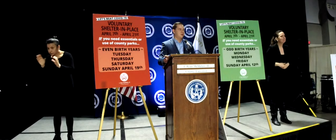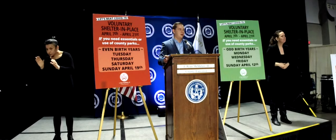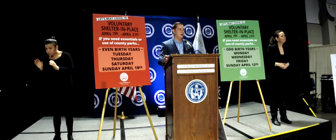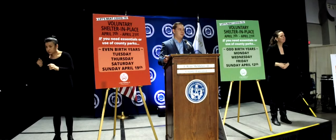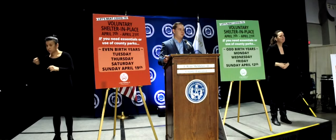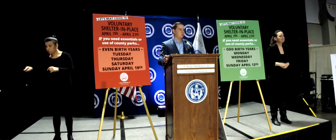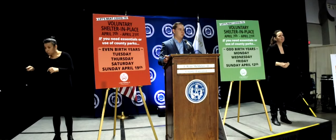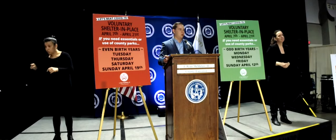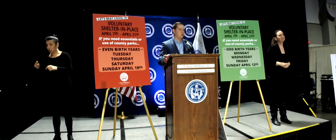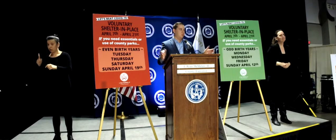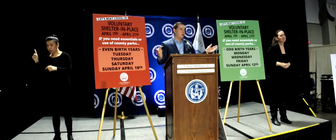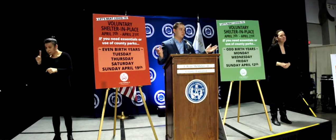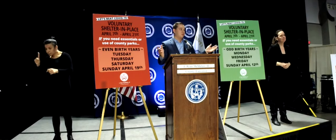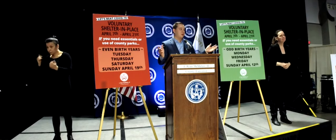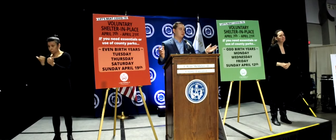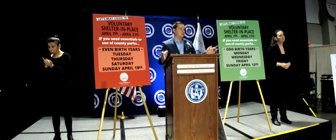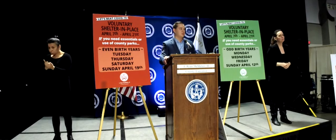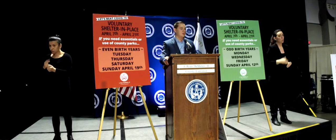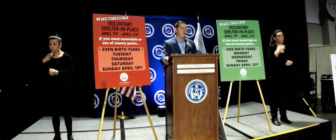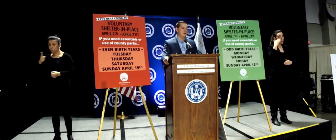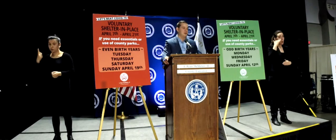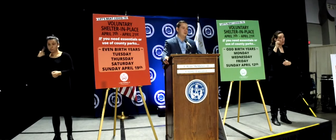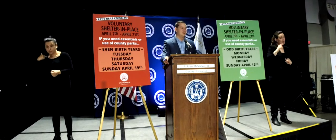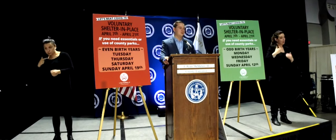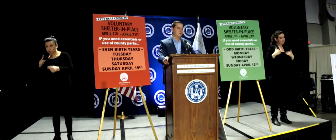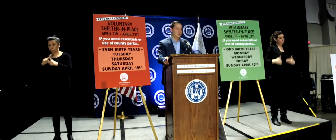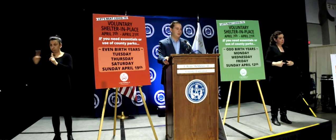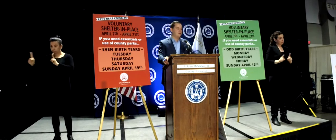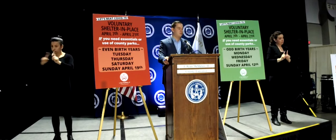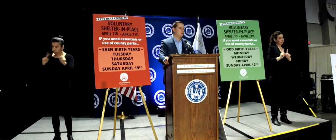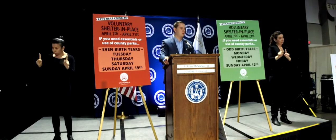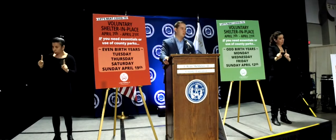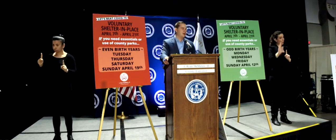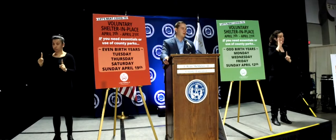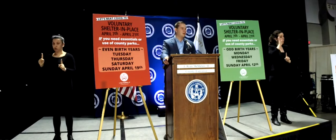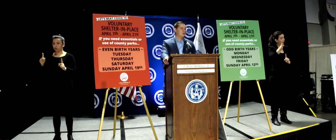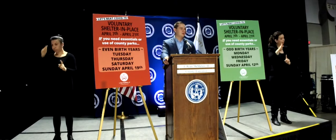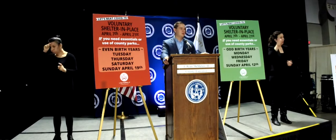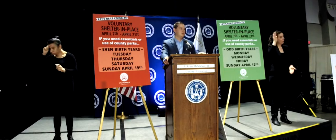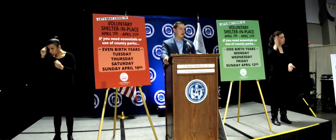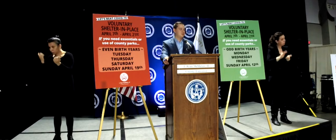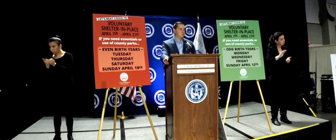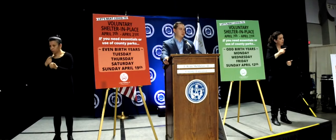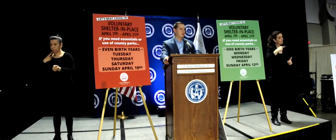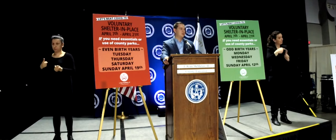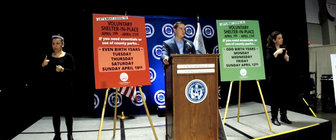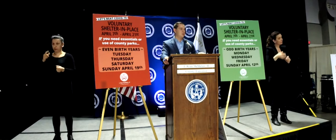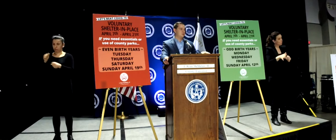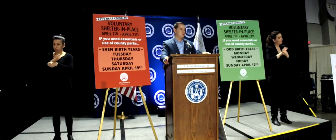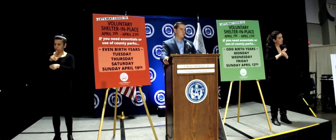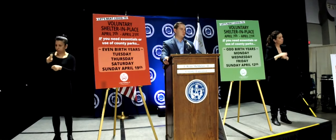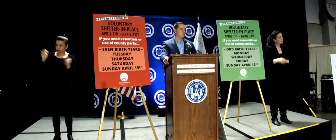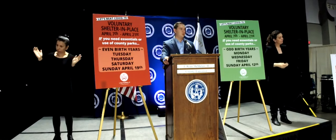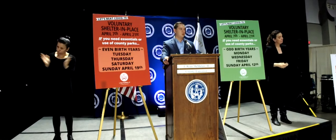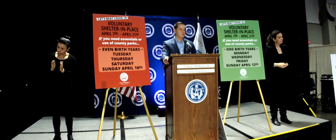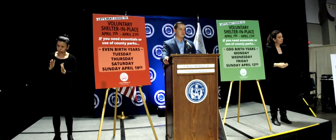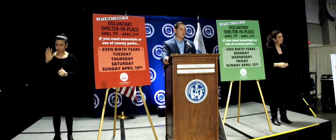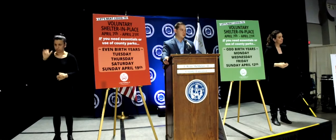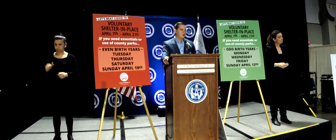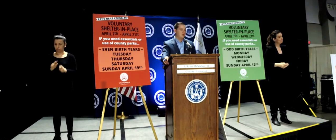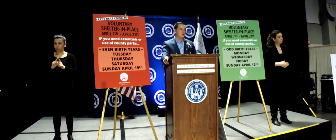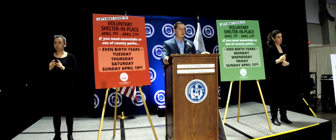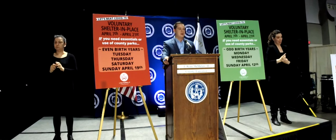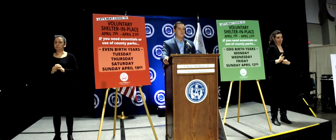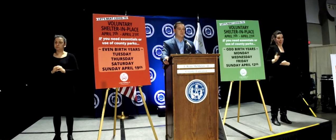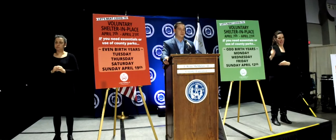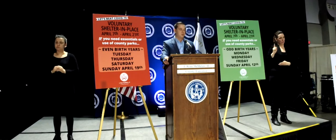distancing, we're going to do better with the virus. And we haven't been doing better last week compared to the week before. So let's turn